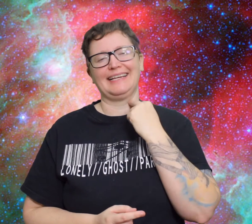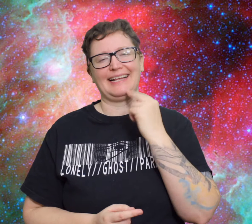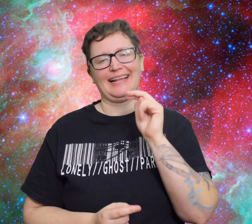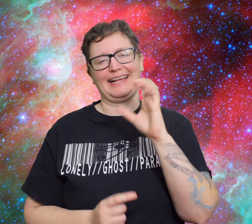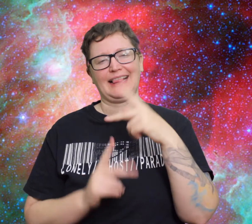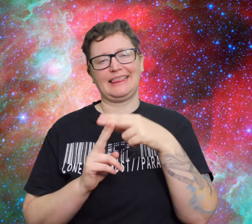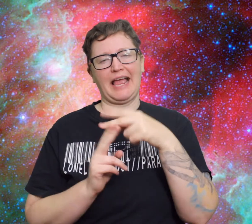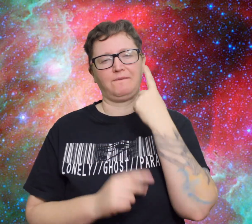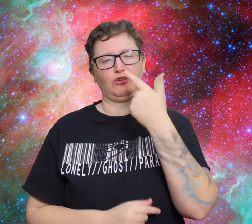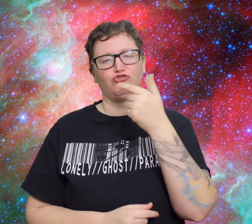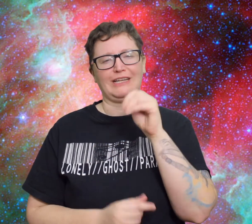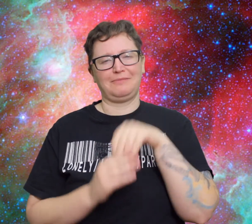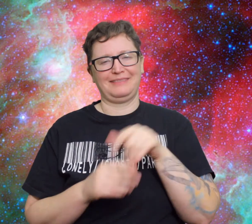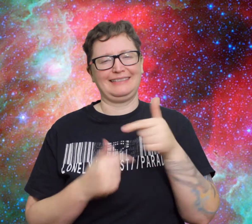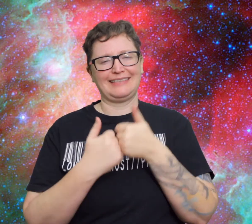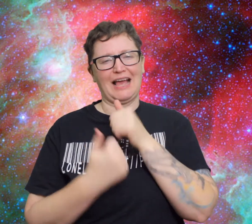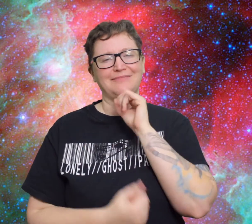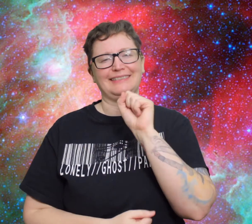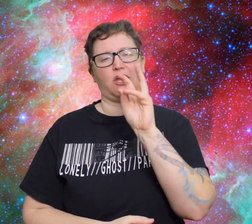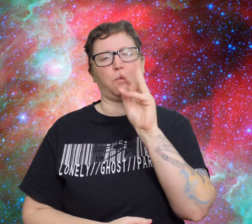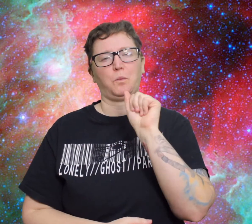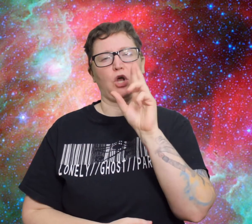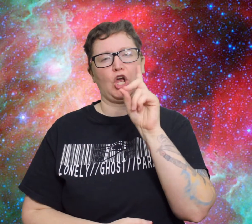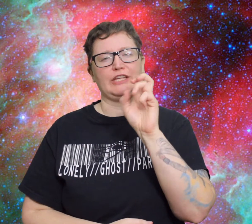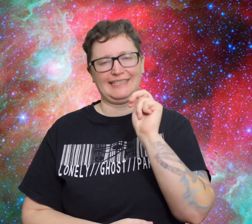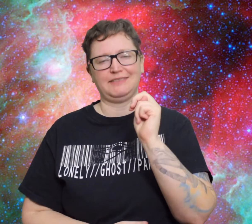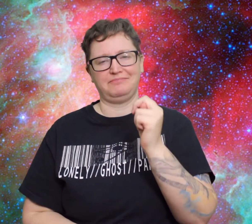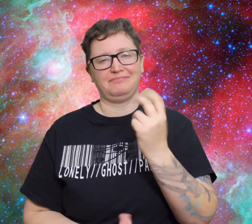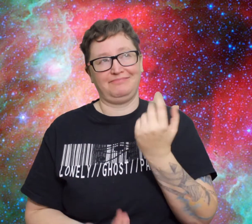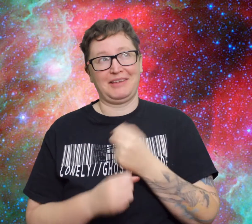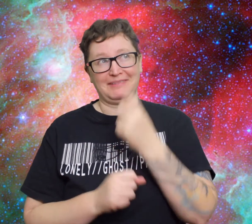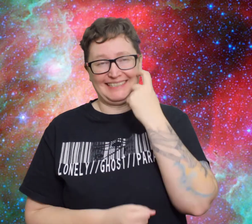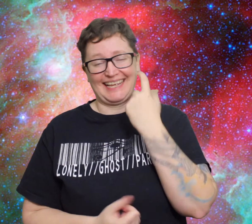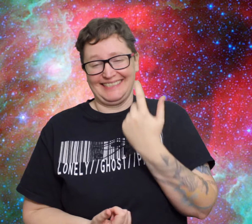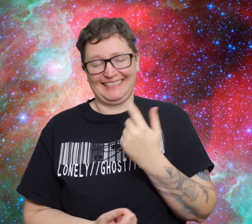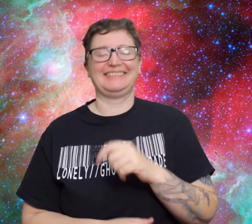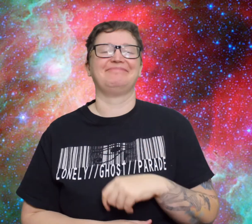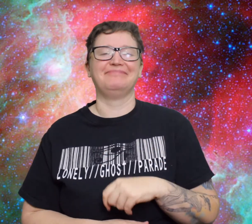GM. That's a nickname for the GM in this game, is the warden. Kind of makes sense.